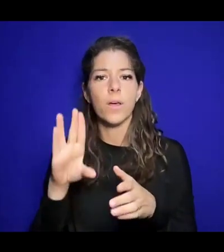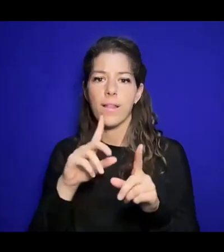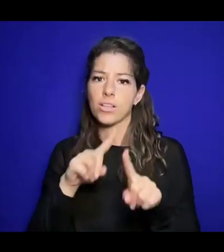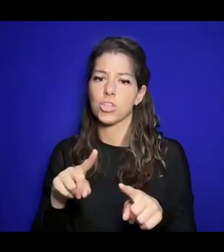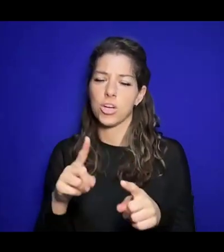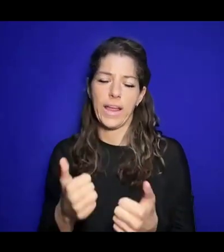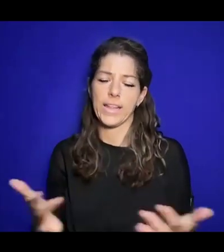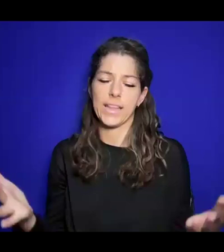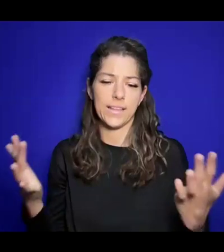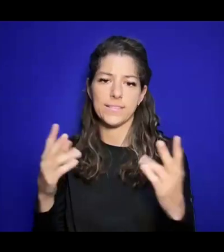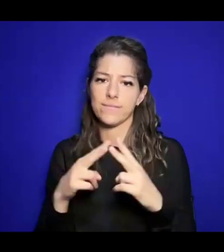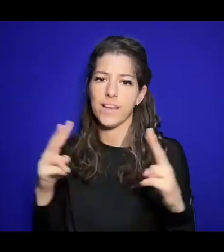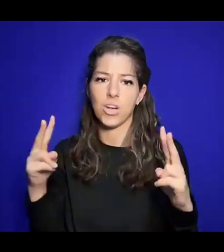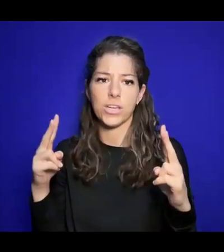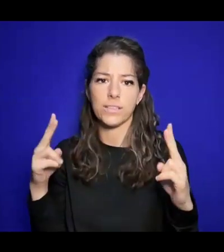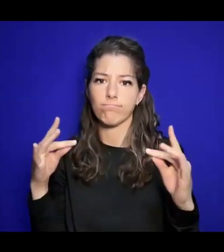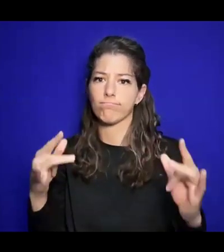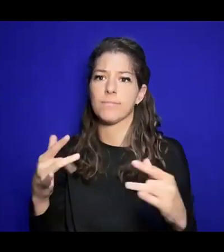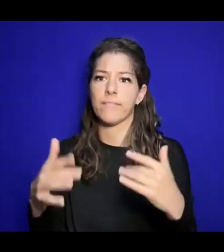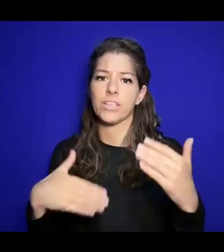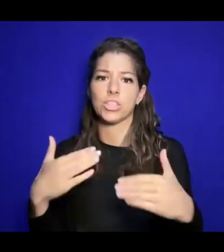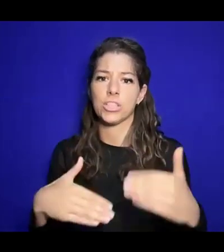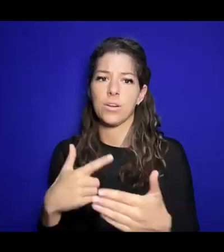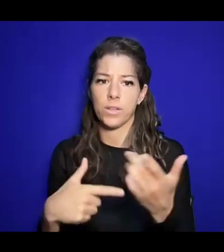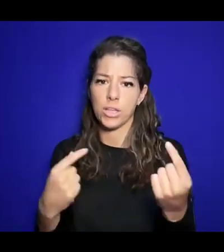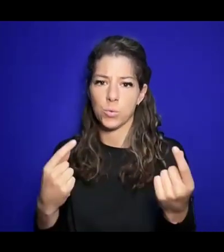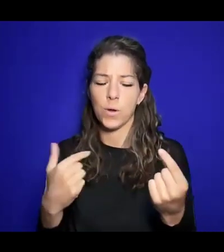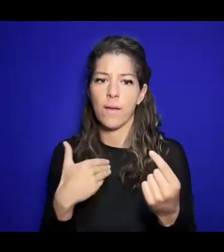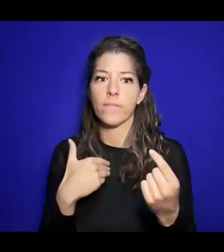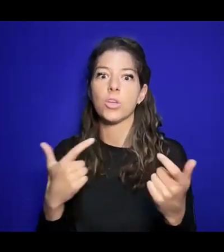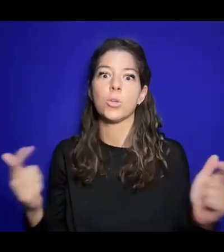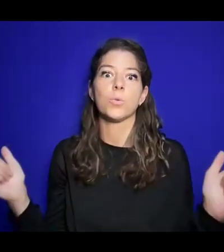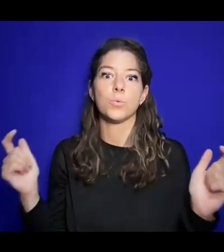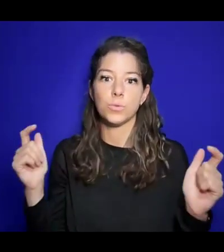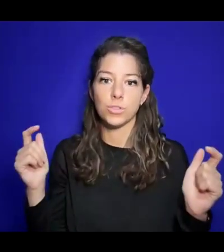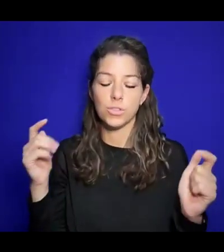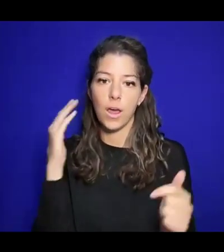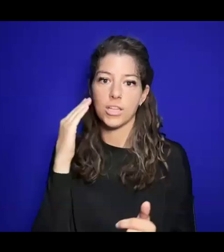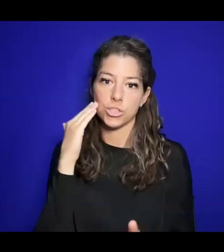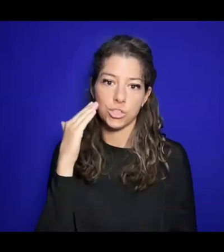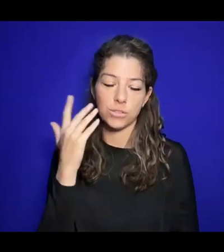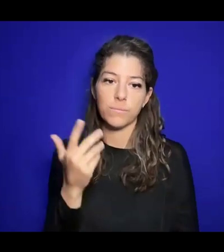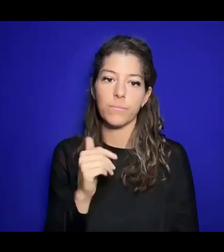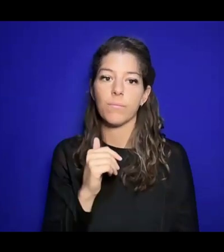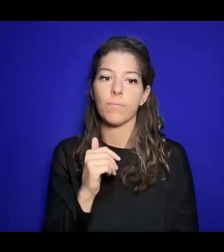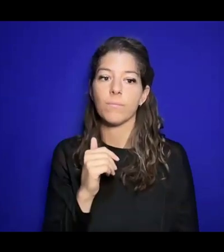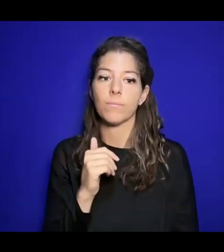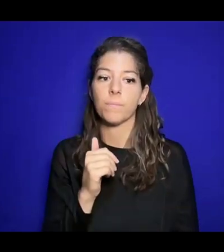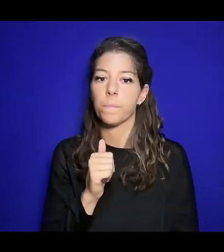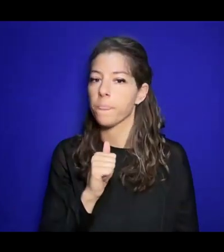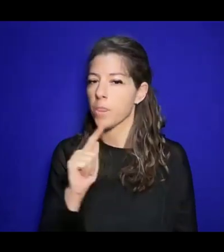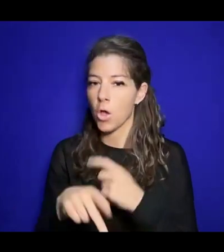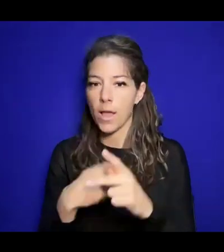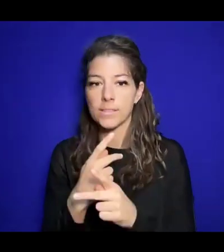any questions. They're very efficient at what they do. They have a huge knowledge base and we do all kinds